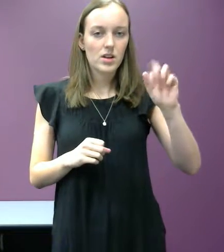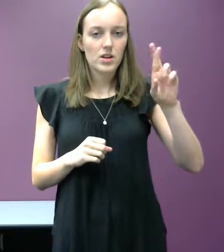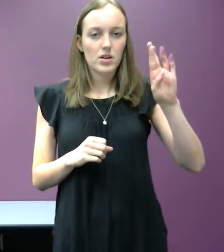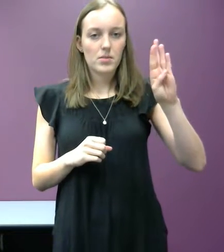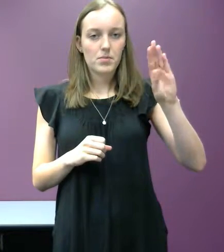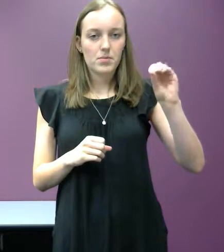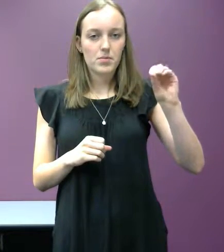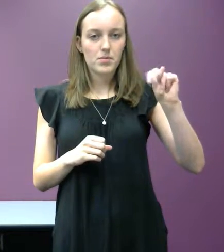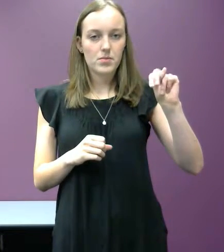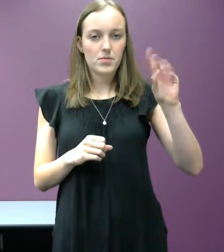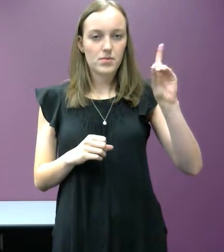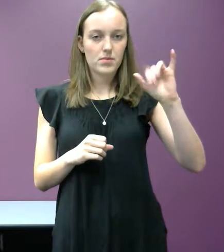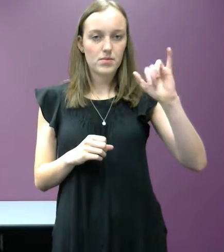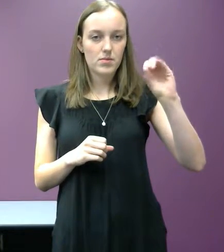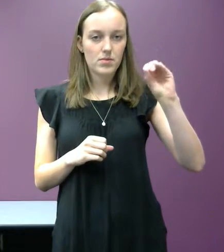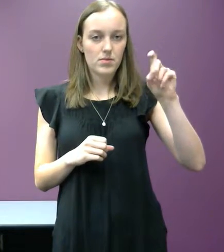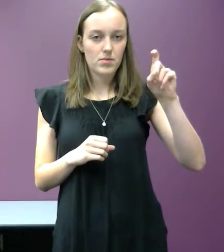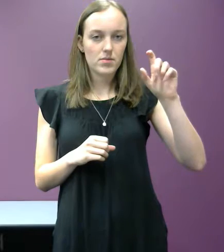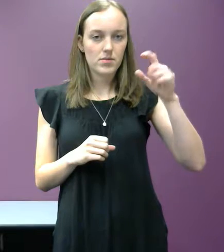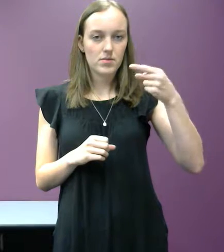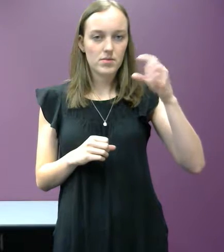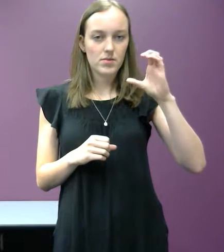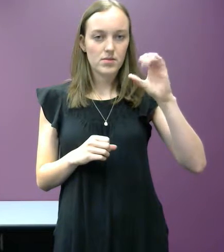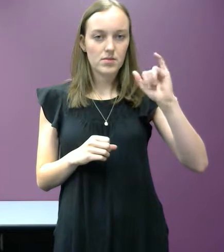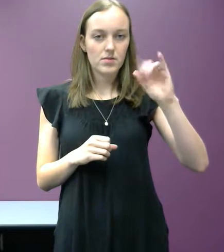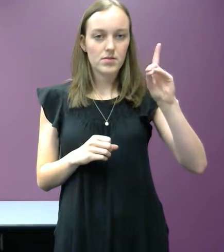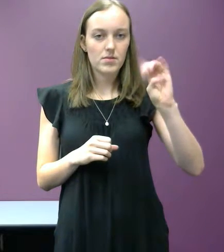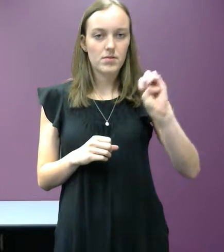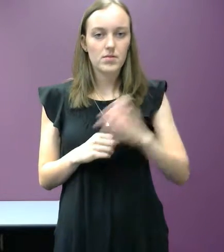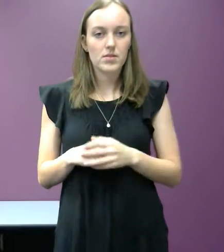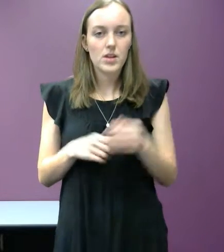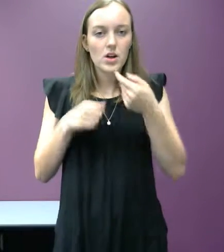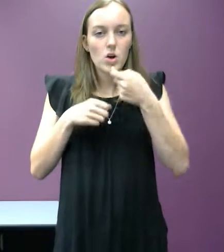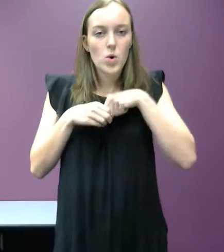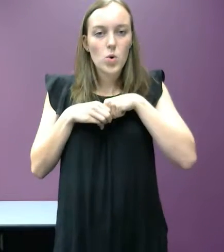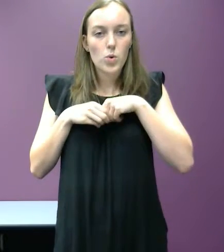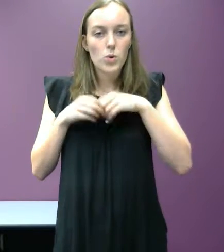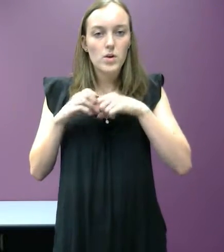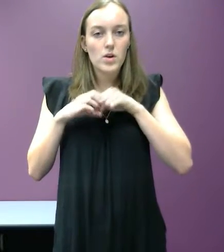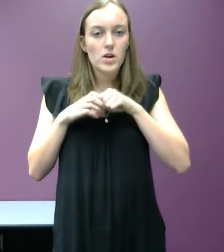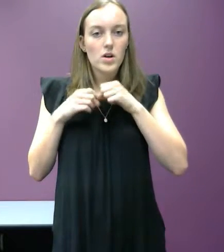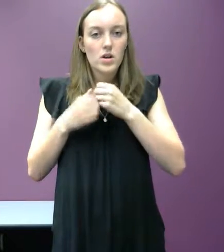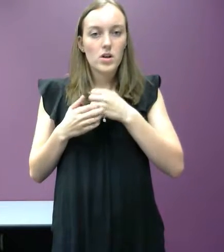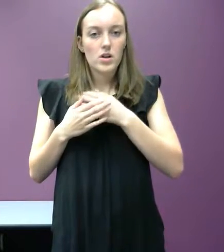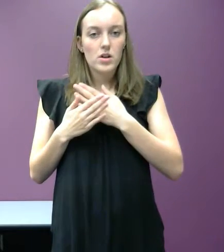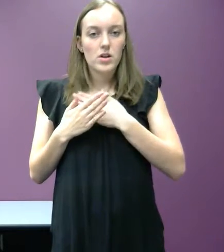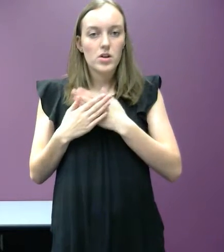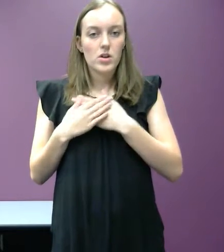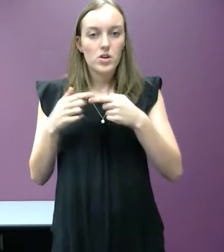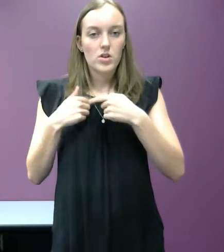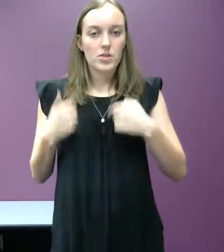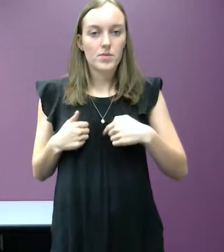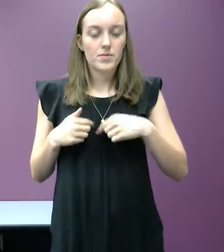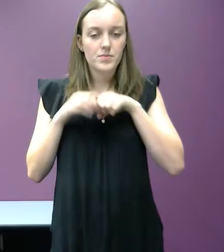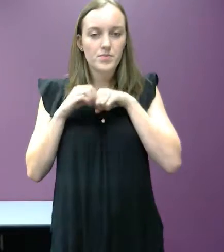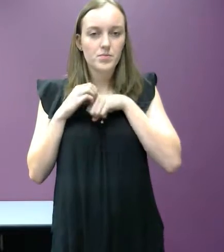in, and then the heart pumps it through and takes the oxygenated blood and pumps it back into the